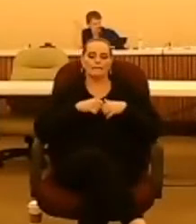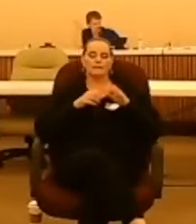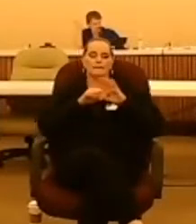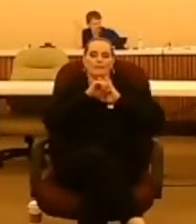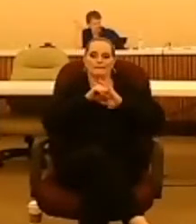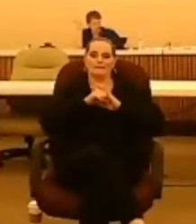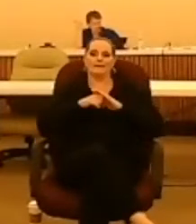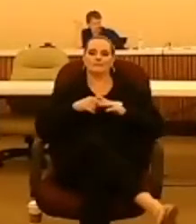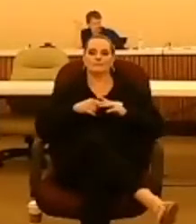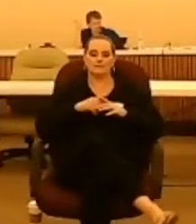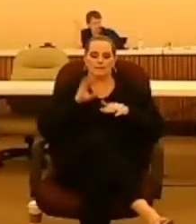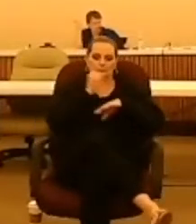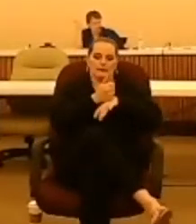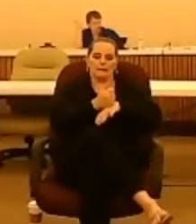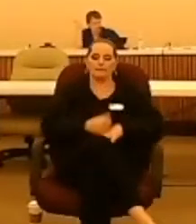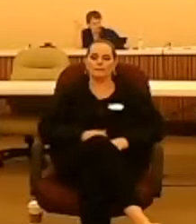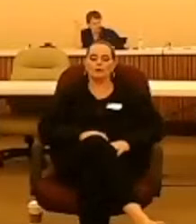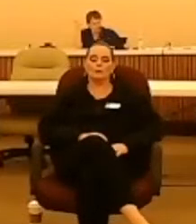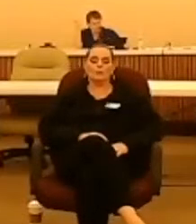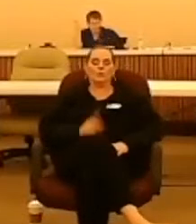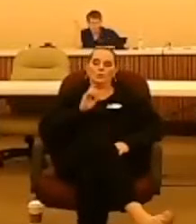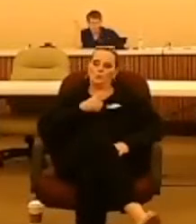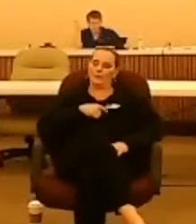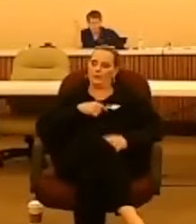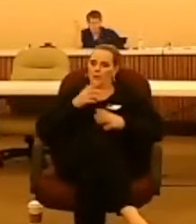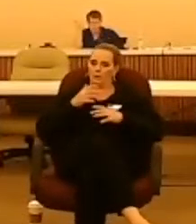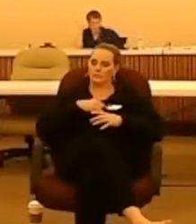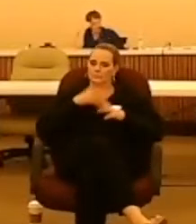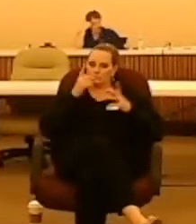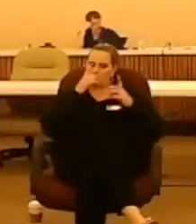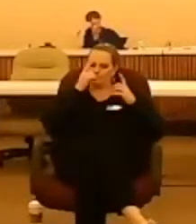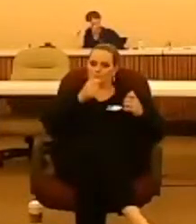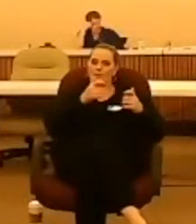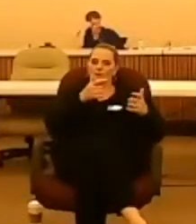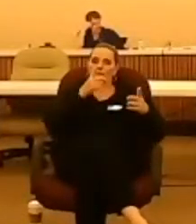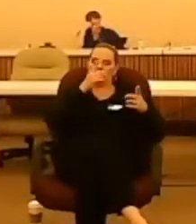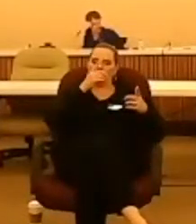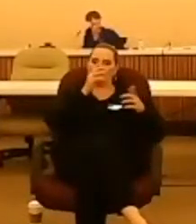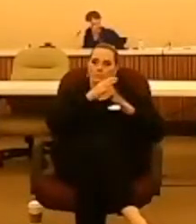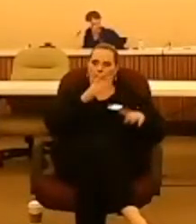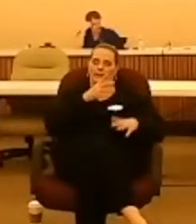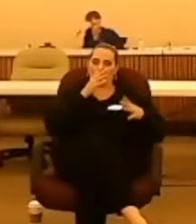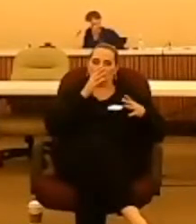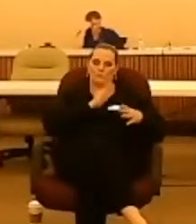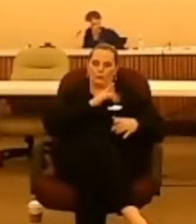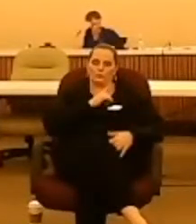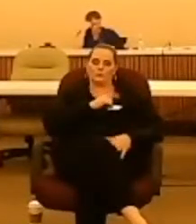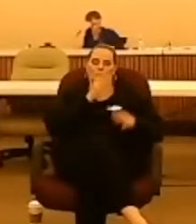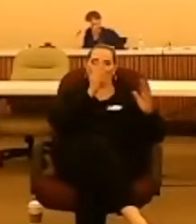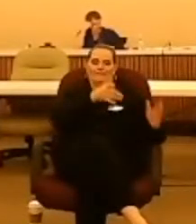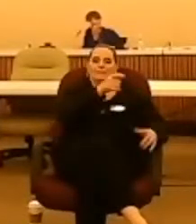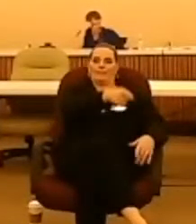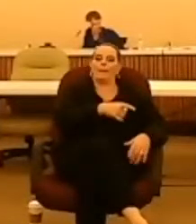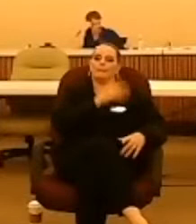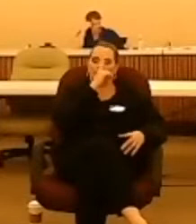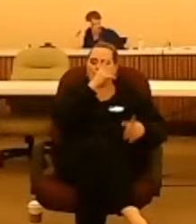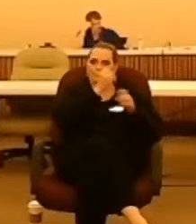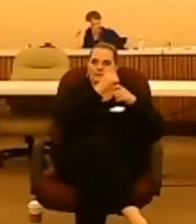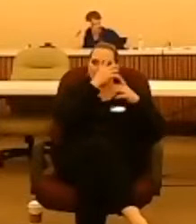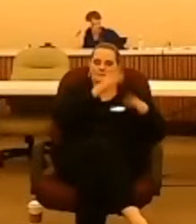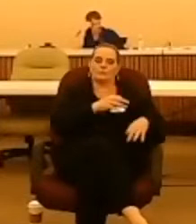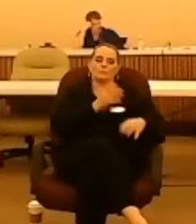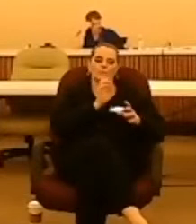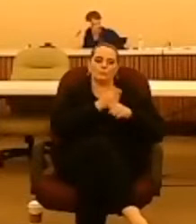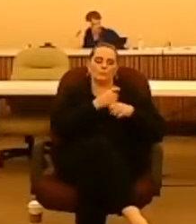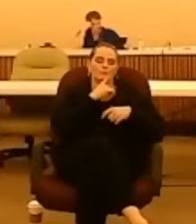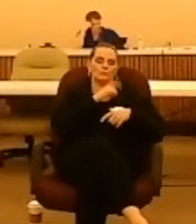the planning board to handle that under site plan review, but to make sure that that